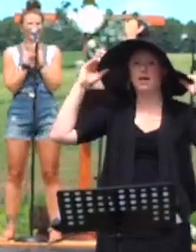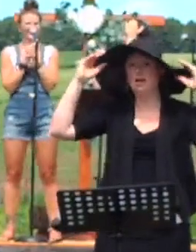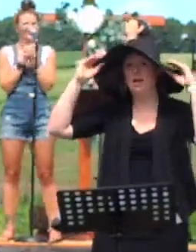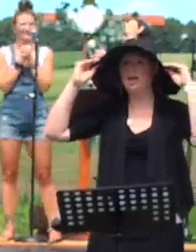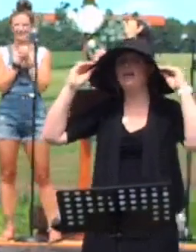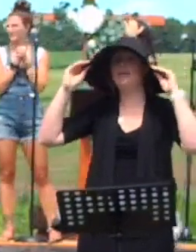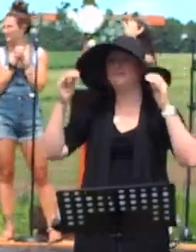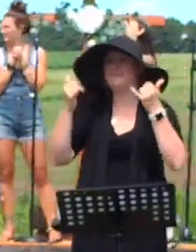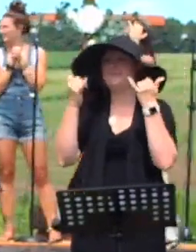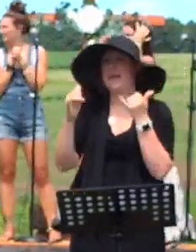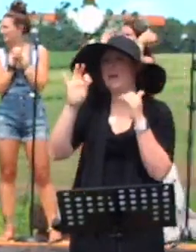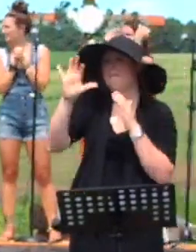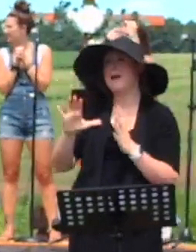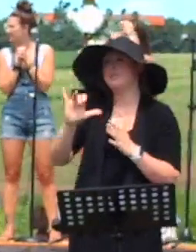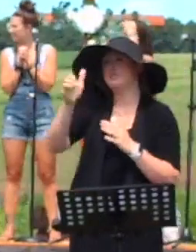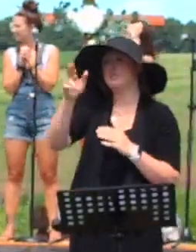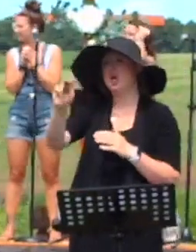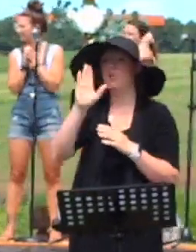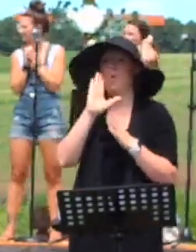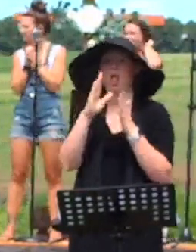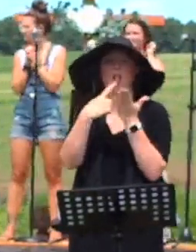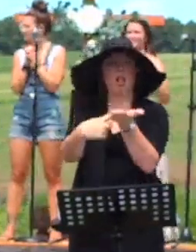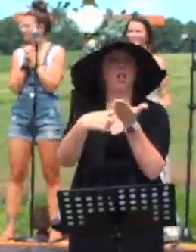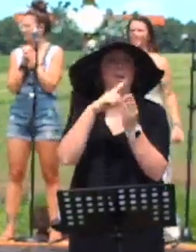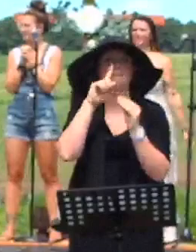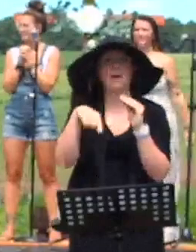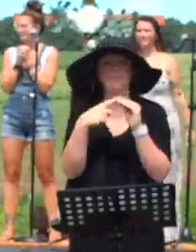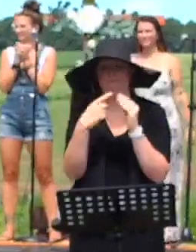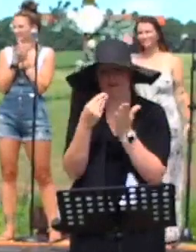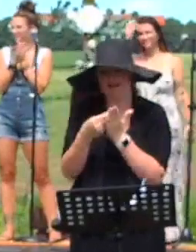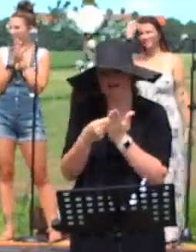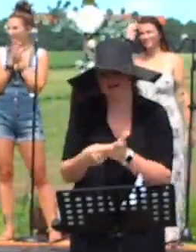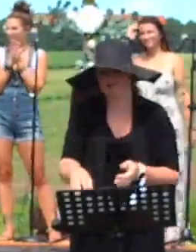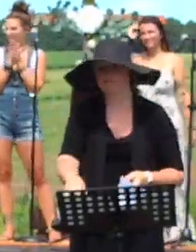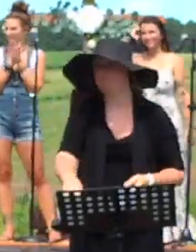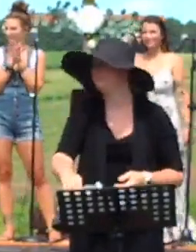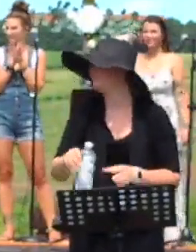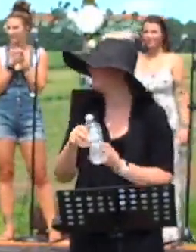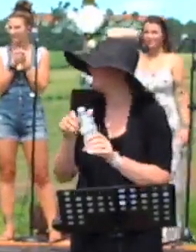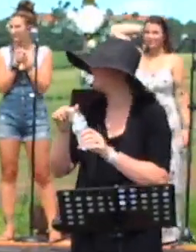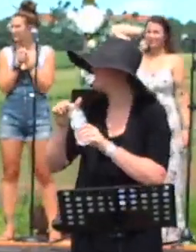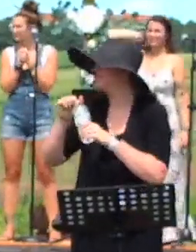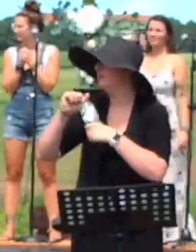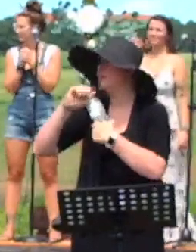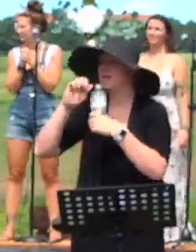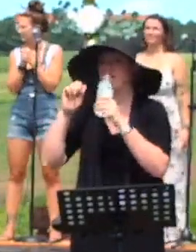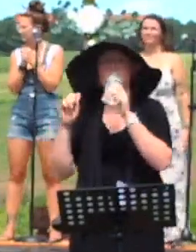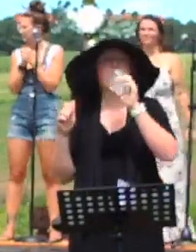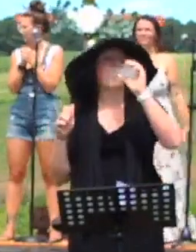offering today. Yes. Thank you so much, hon. That message was amazing.